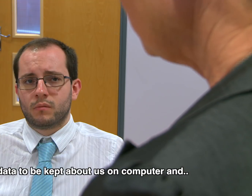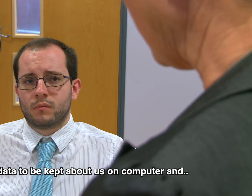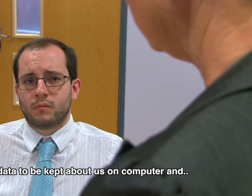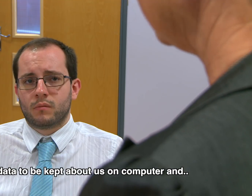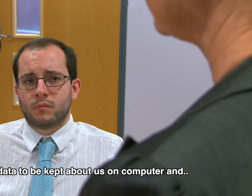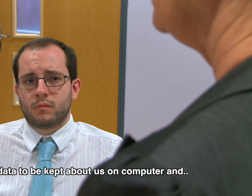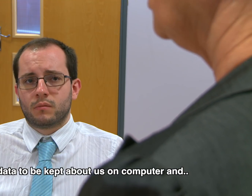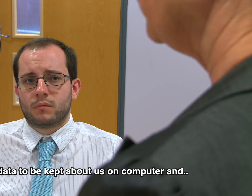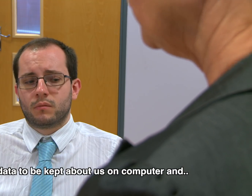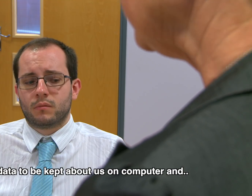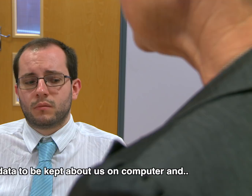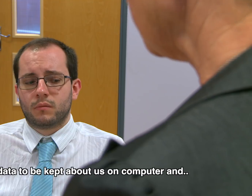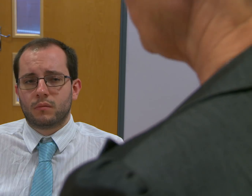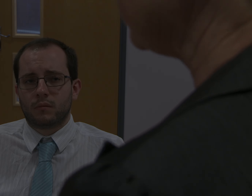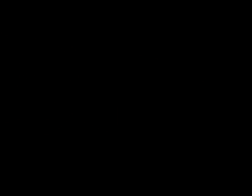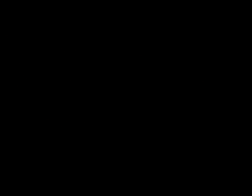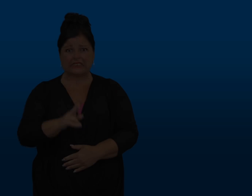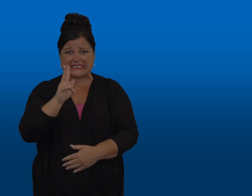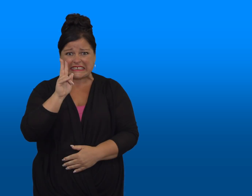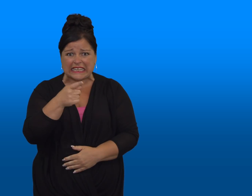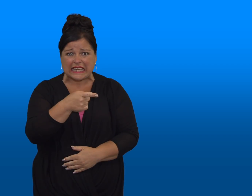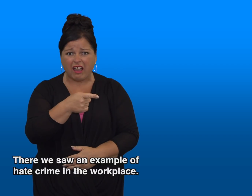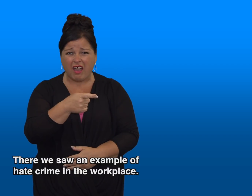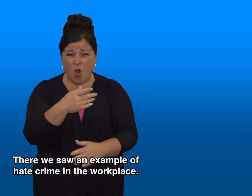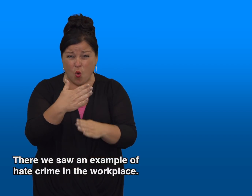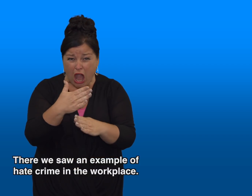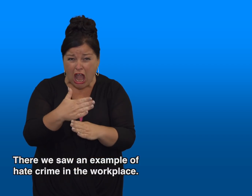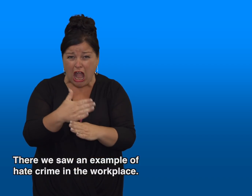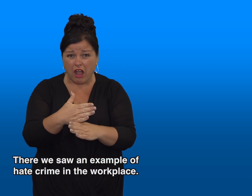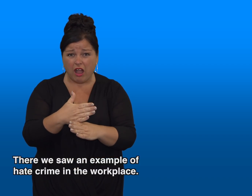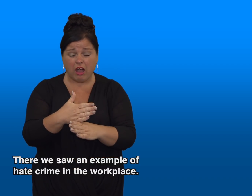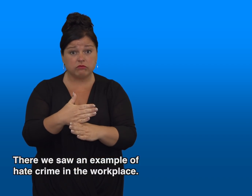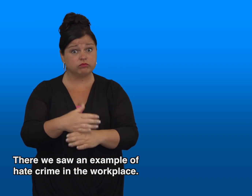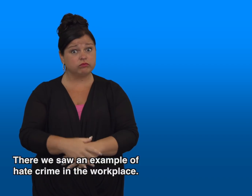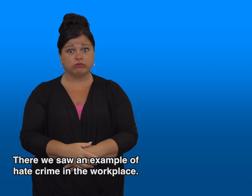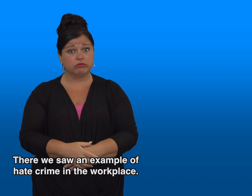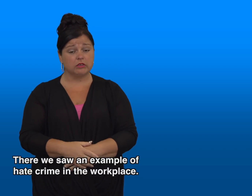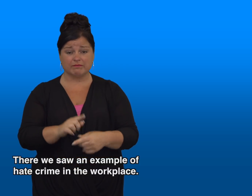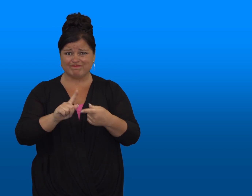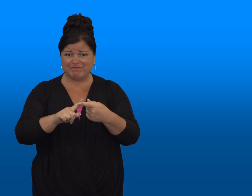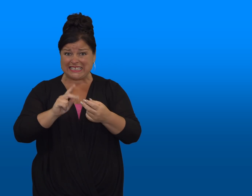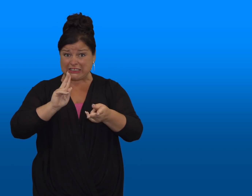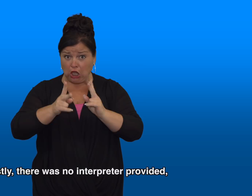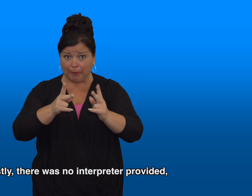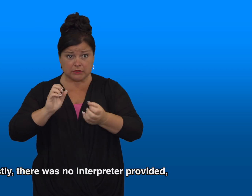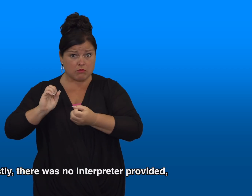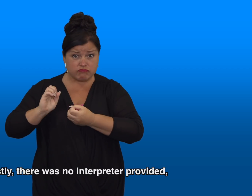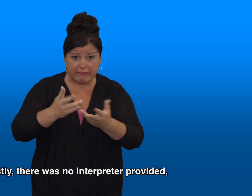to be kept about us on computer. There we saw an example of hate crime in the workplace. Firstly, there was